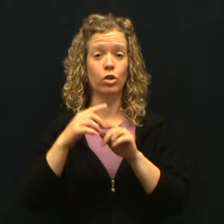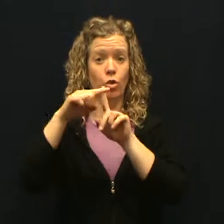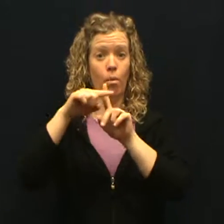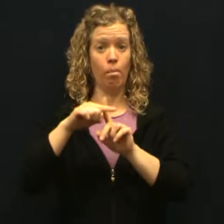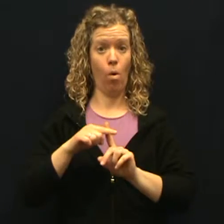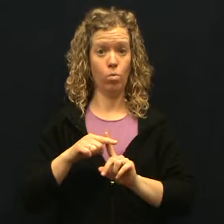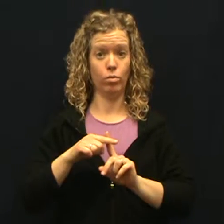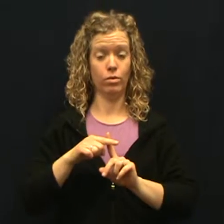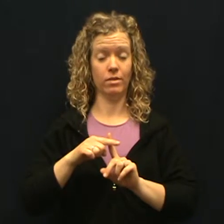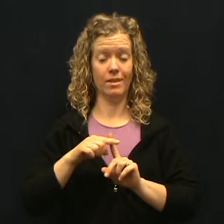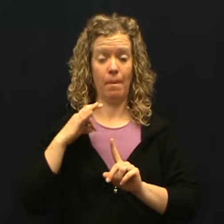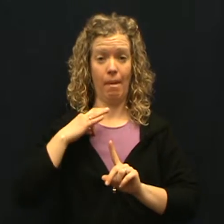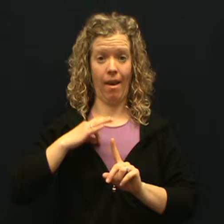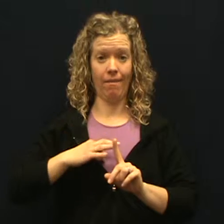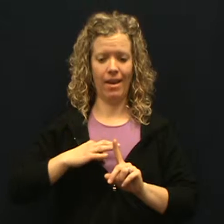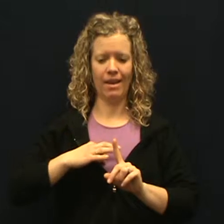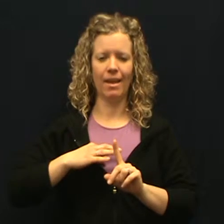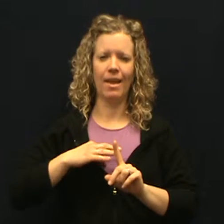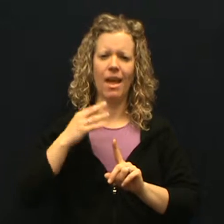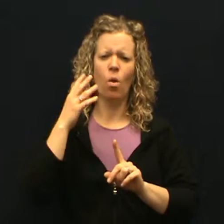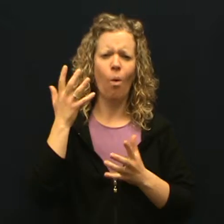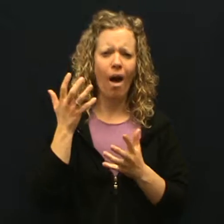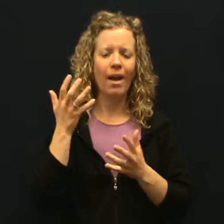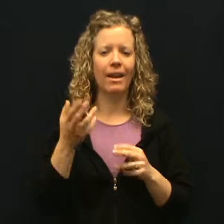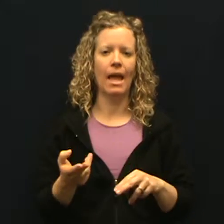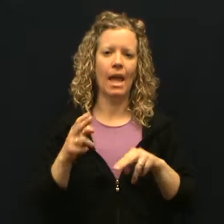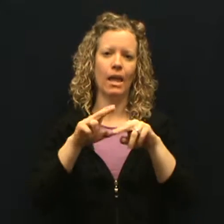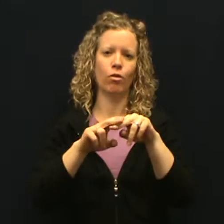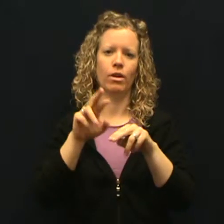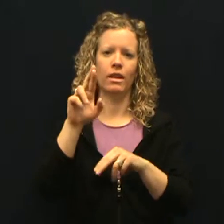it'll increase your revenues because it will increase your customer base generally.